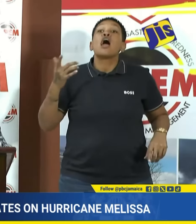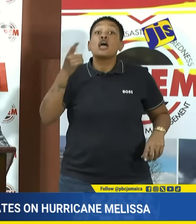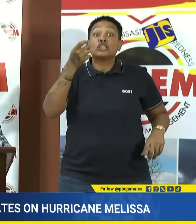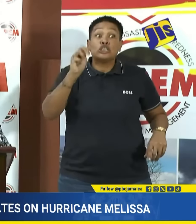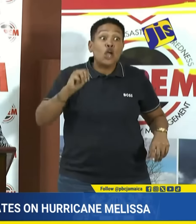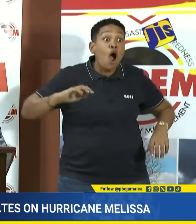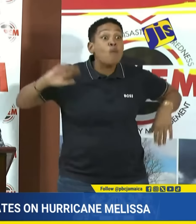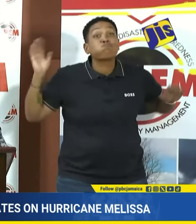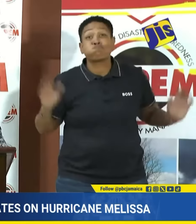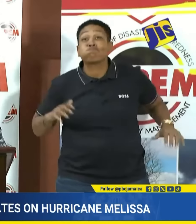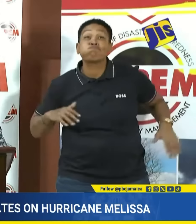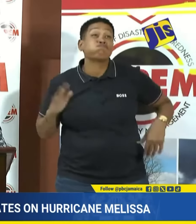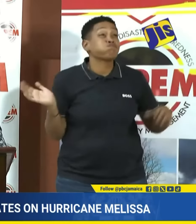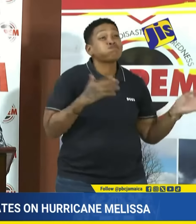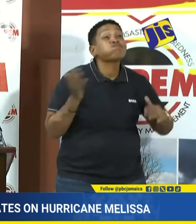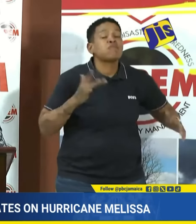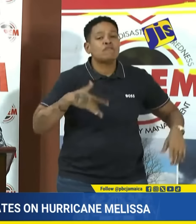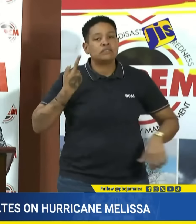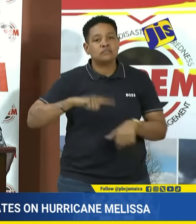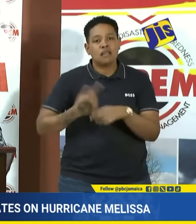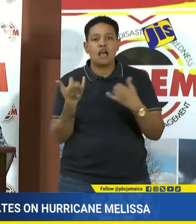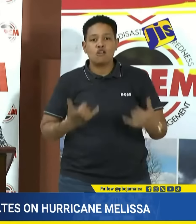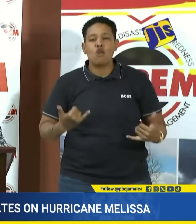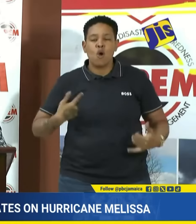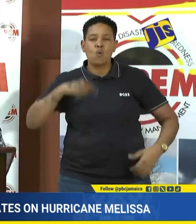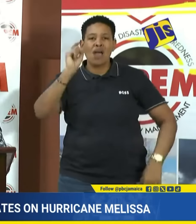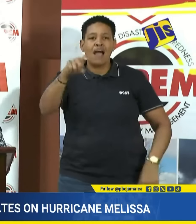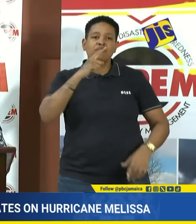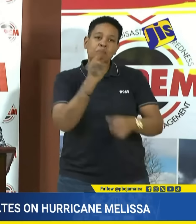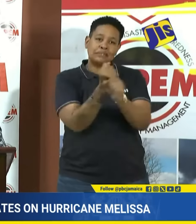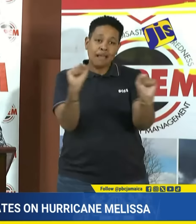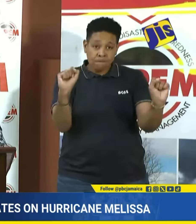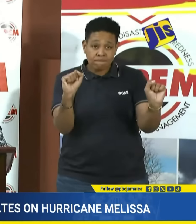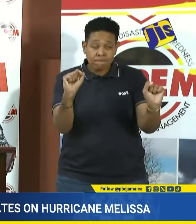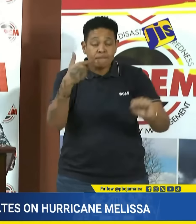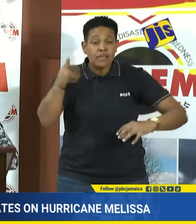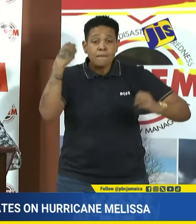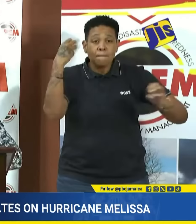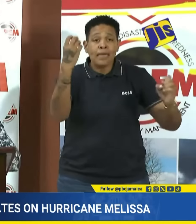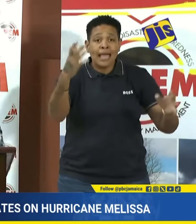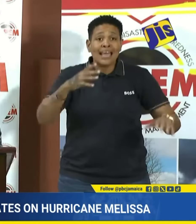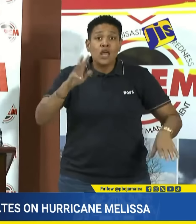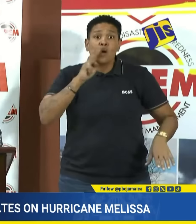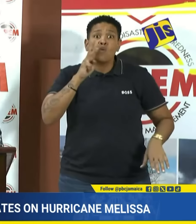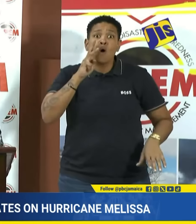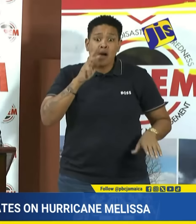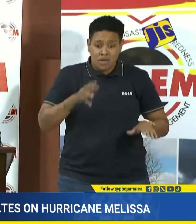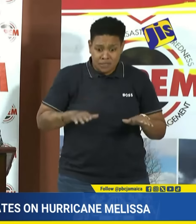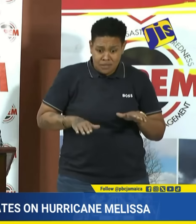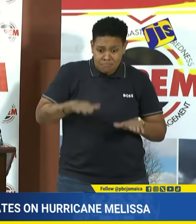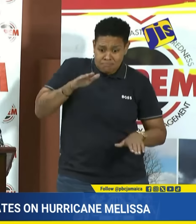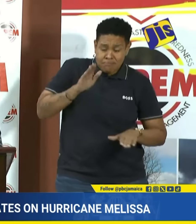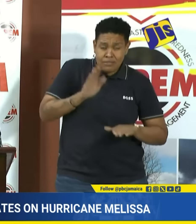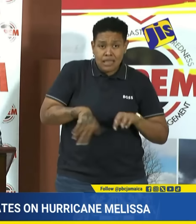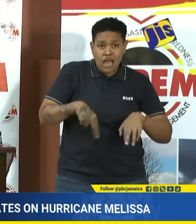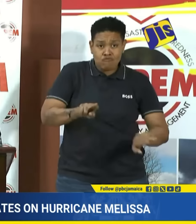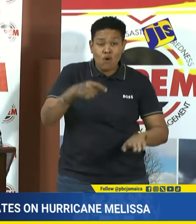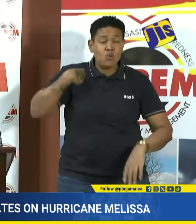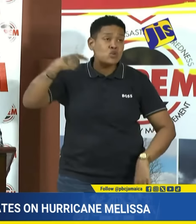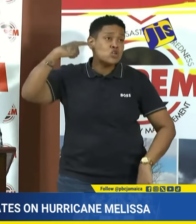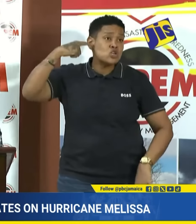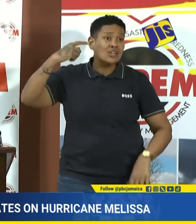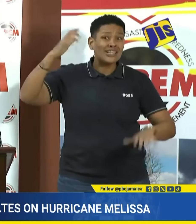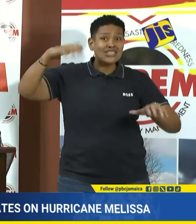storm conditions before then. We have to be very safe. There are many low-lying areas. We've heard the